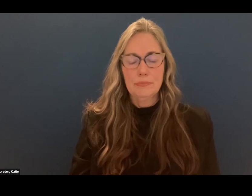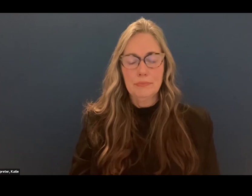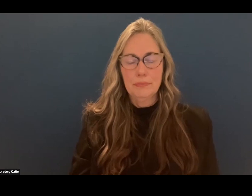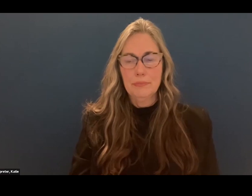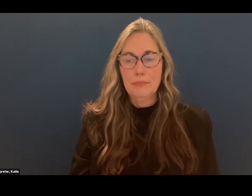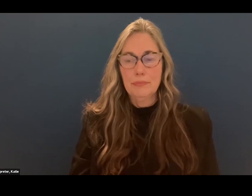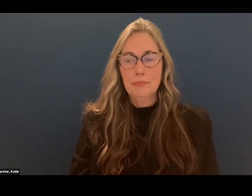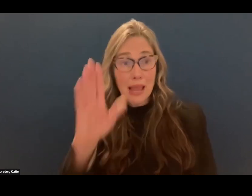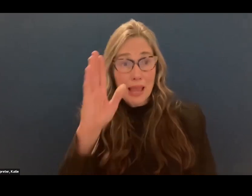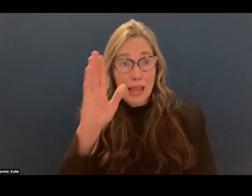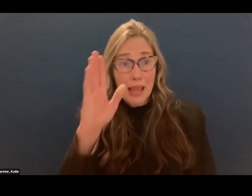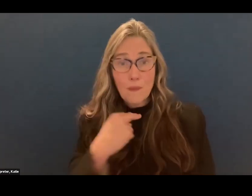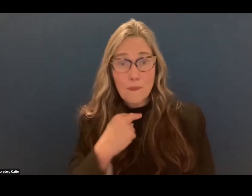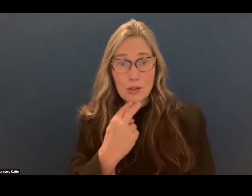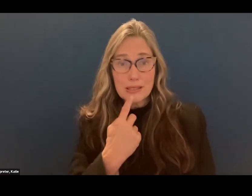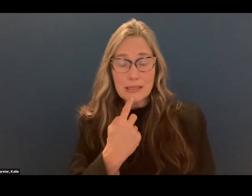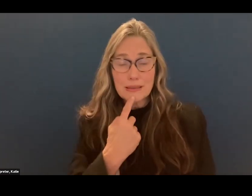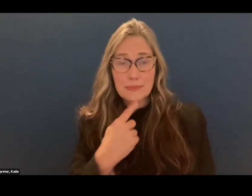Hello.